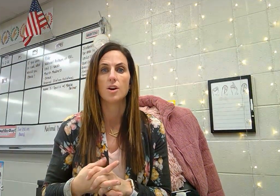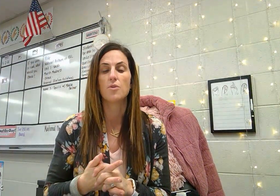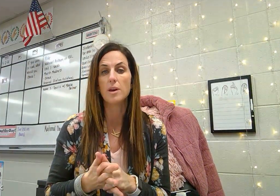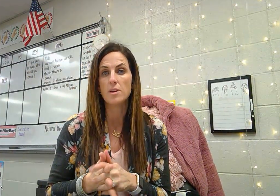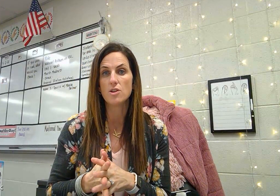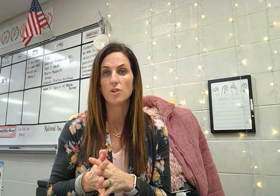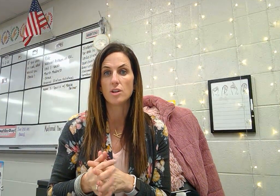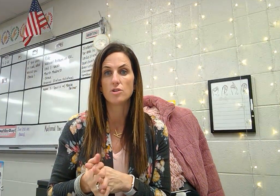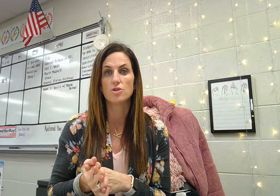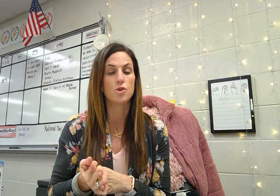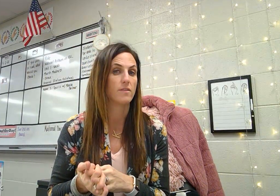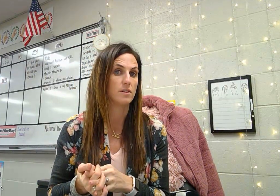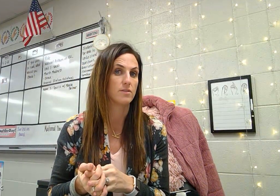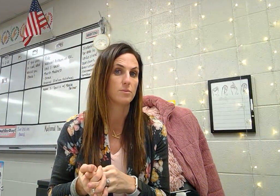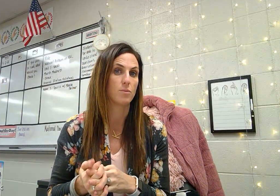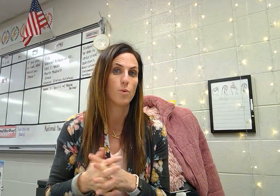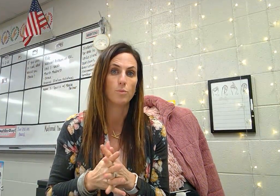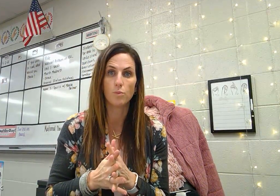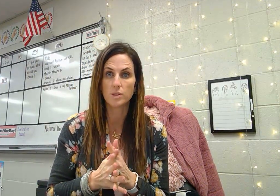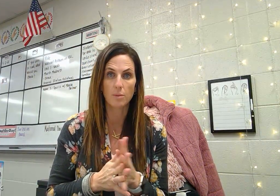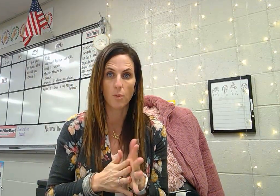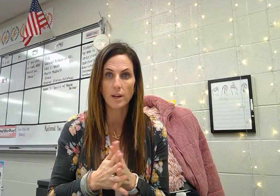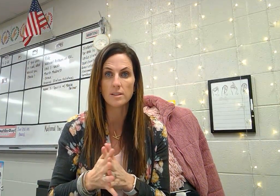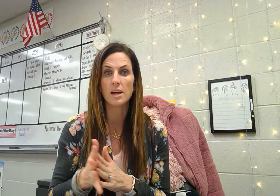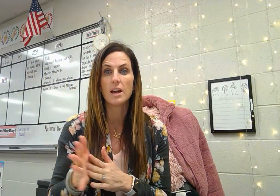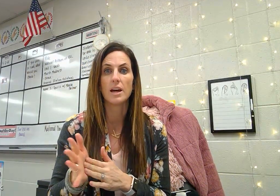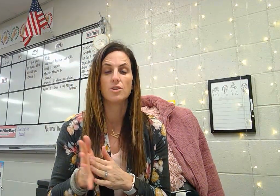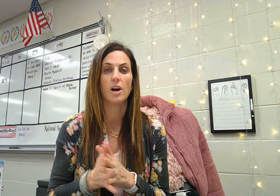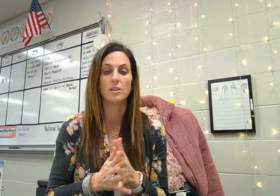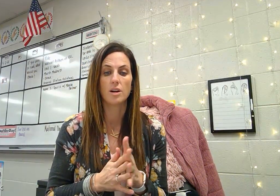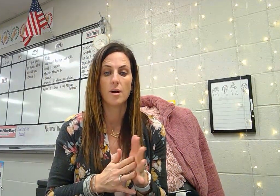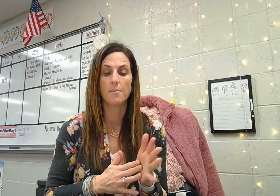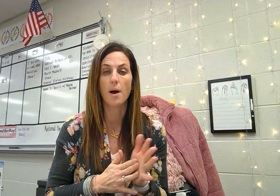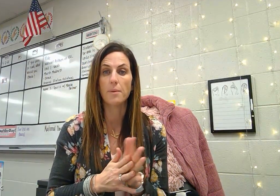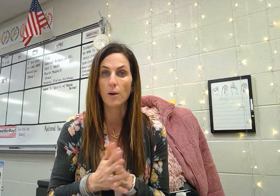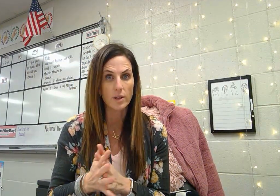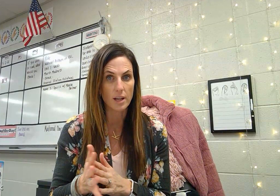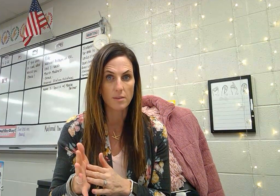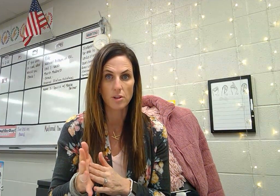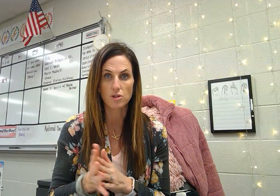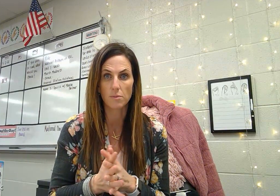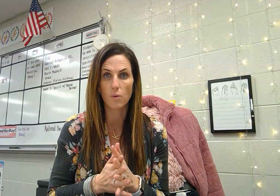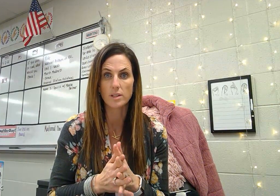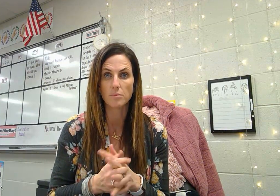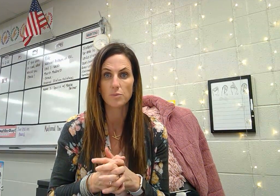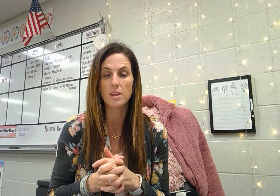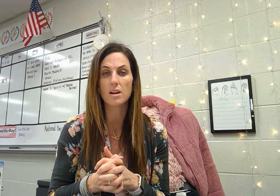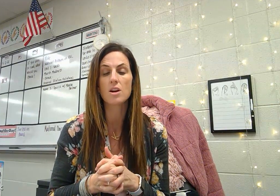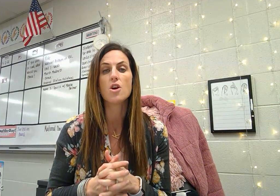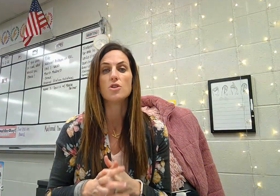So maybe you're driving from some point and you're not you're not sure about what time you'll be there.